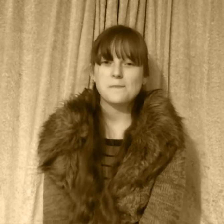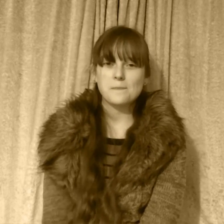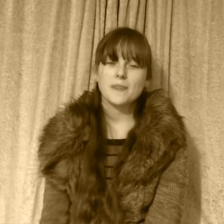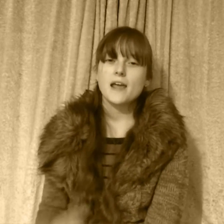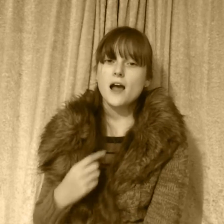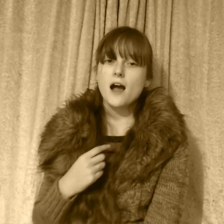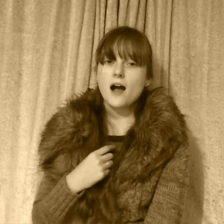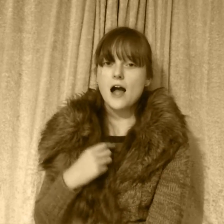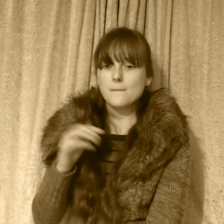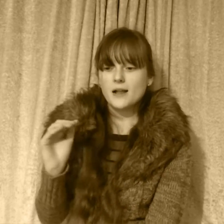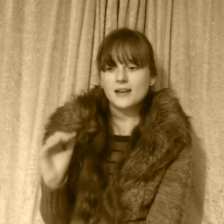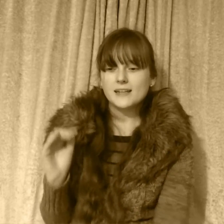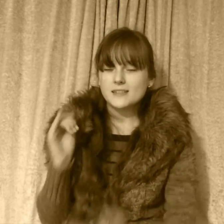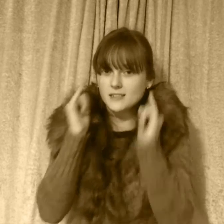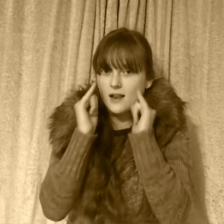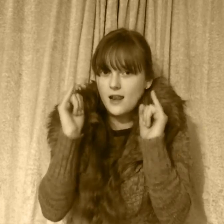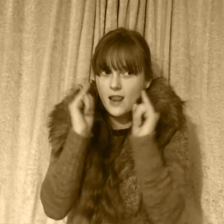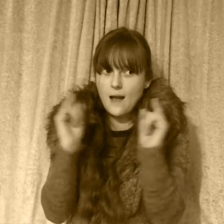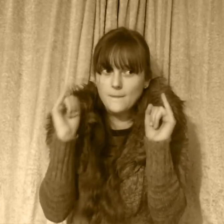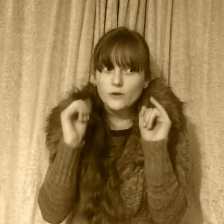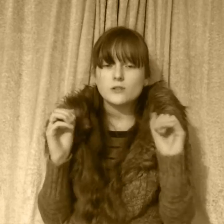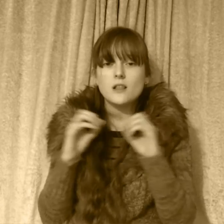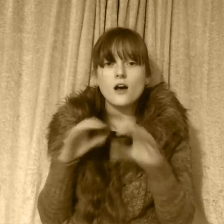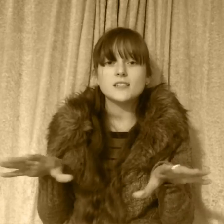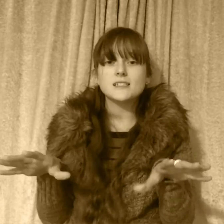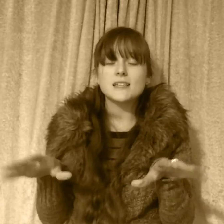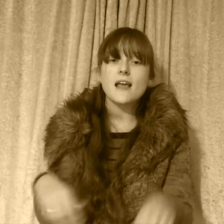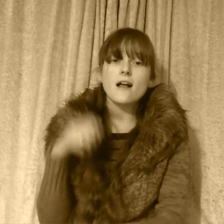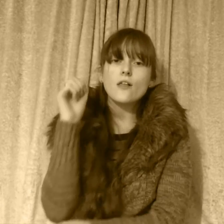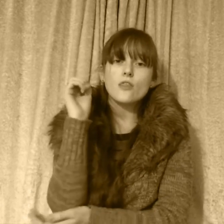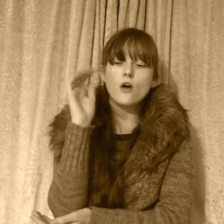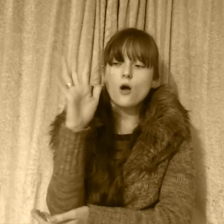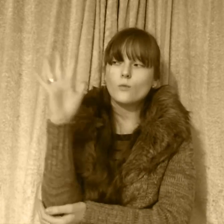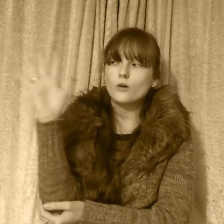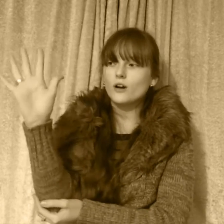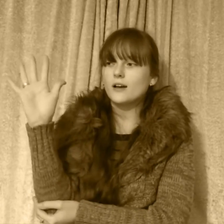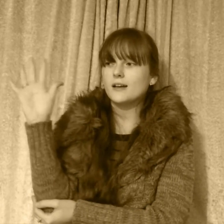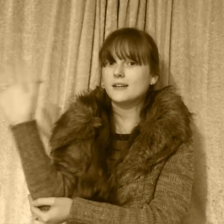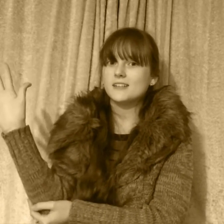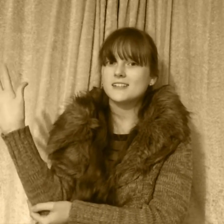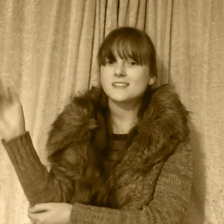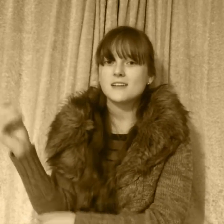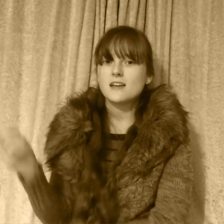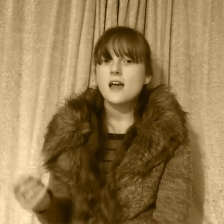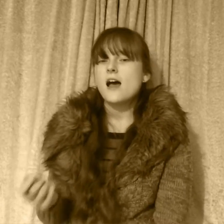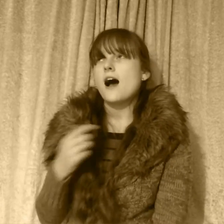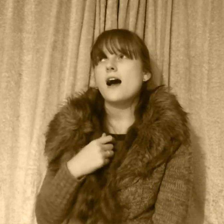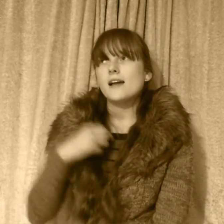I'm a little lamb who's lost in the woods I